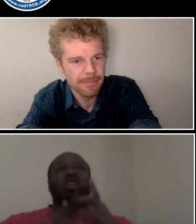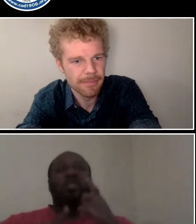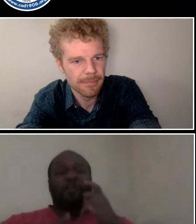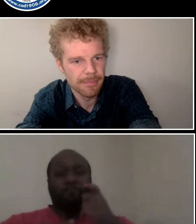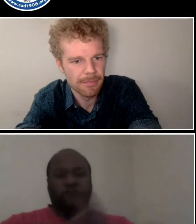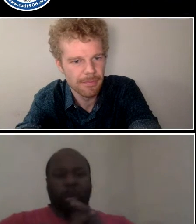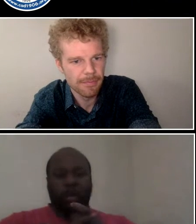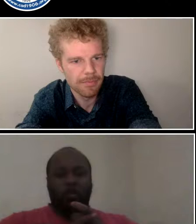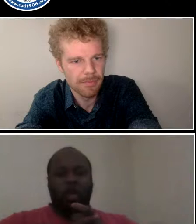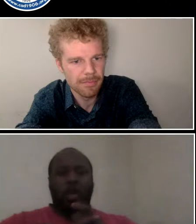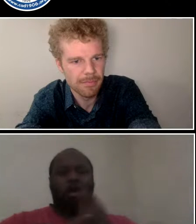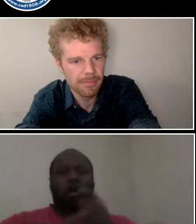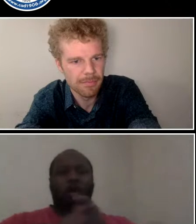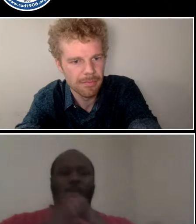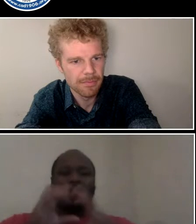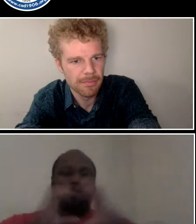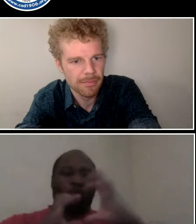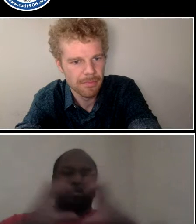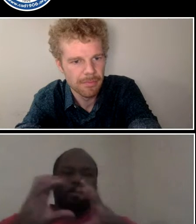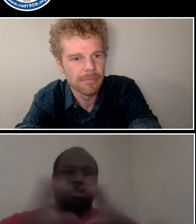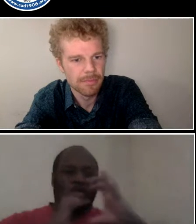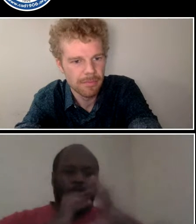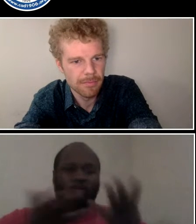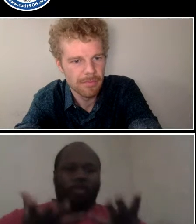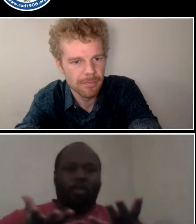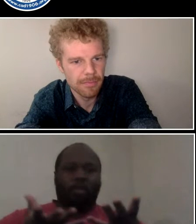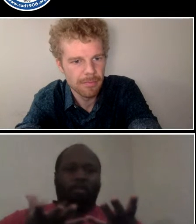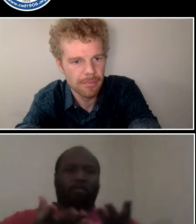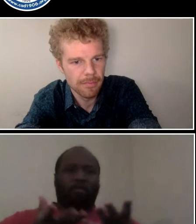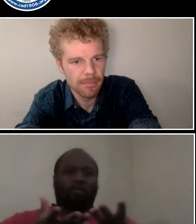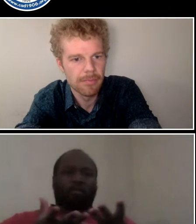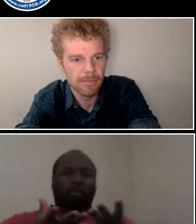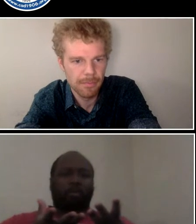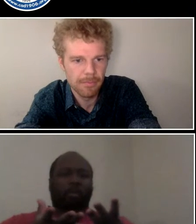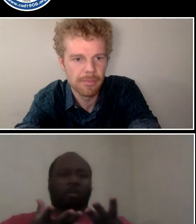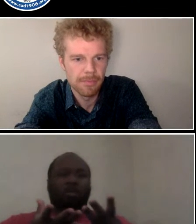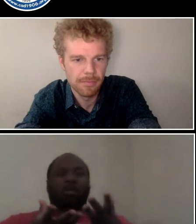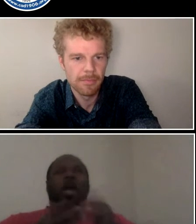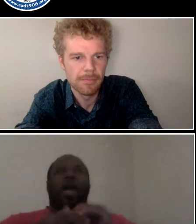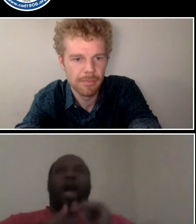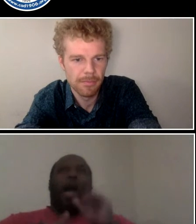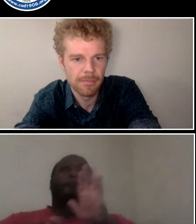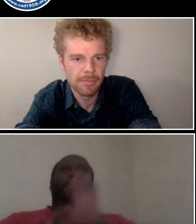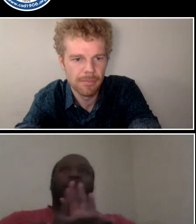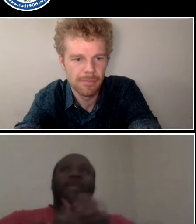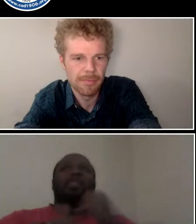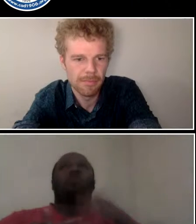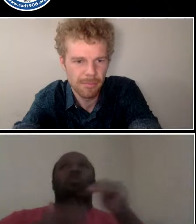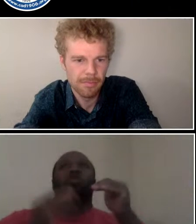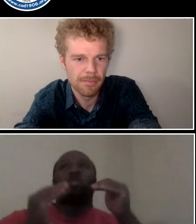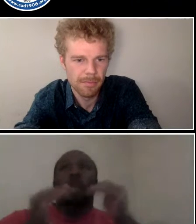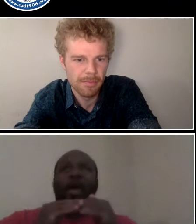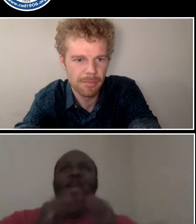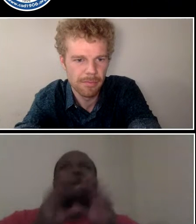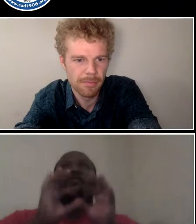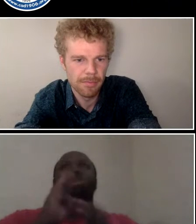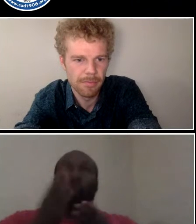Well, as a deaf person, right, it's being able to communicate